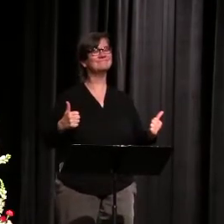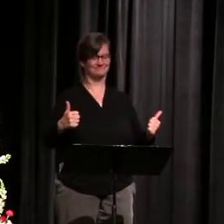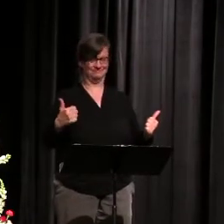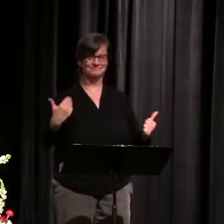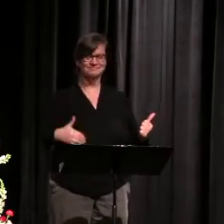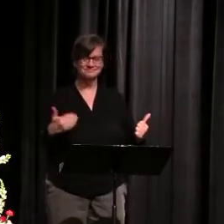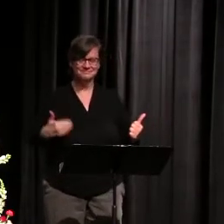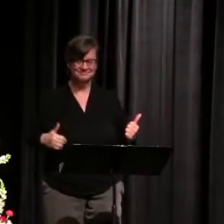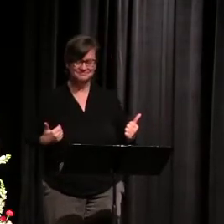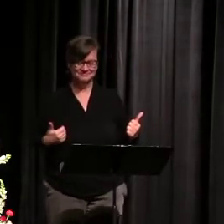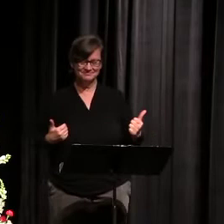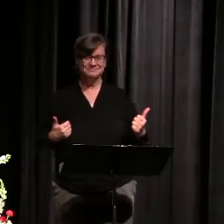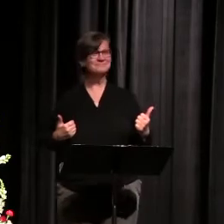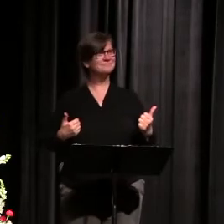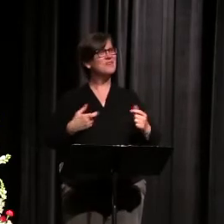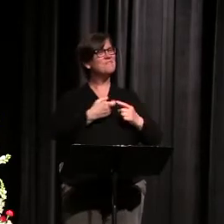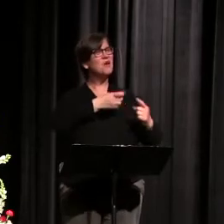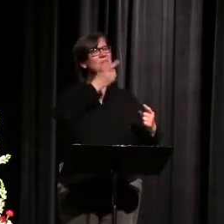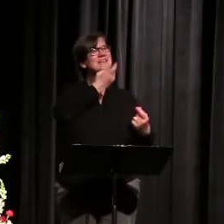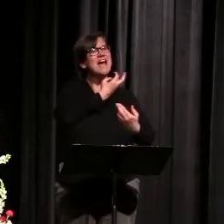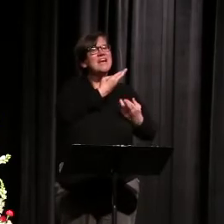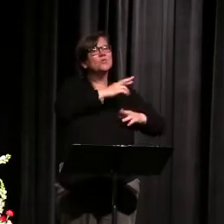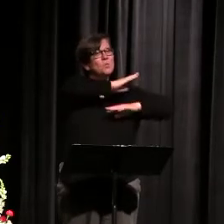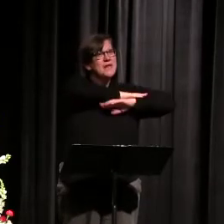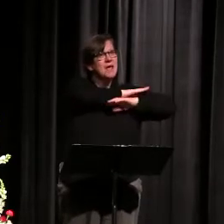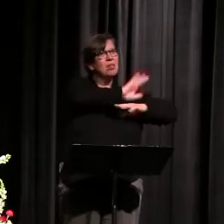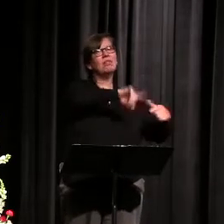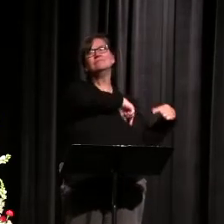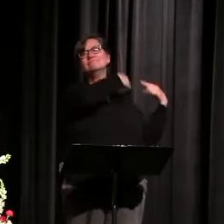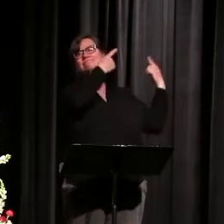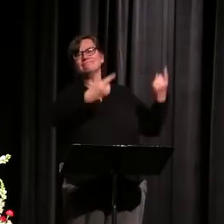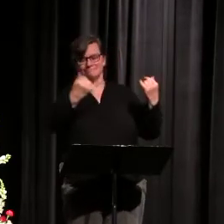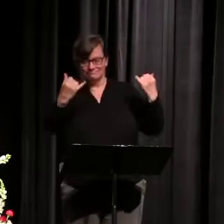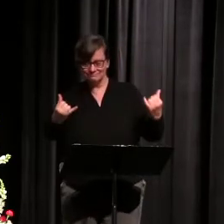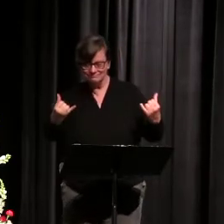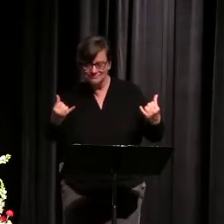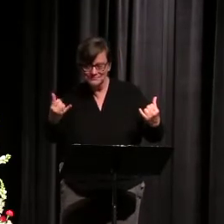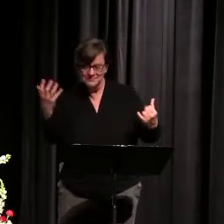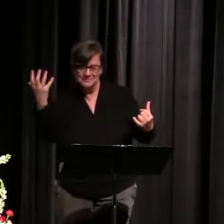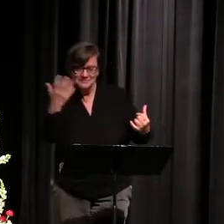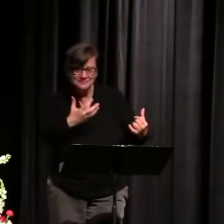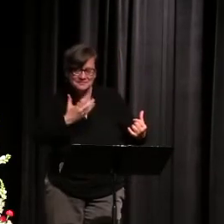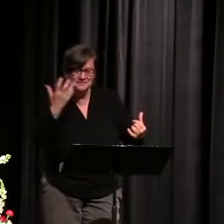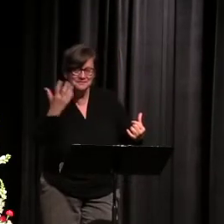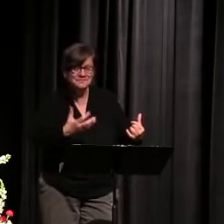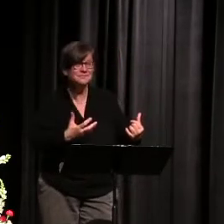It has been quite a ride to get here, but we all did it, and for that, you should be very proud.